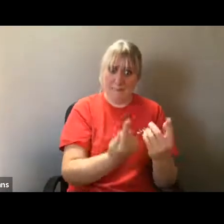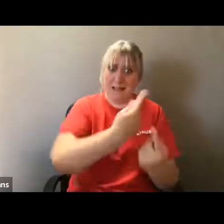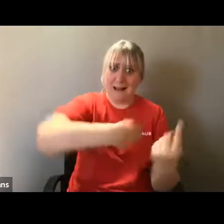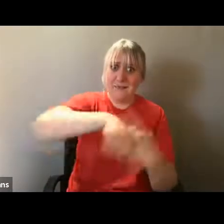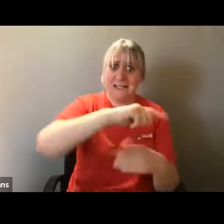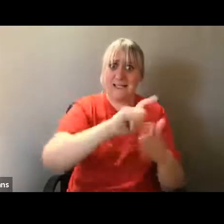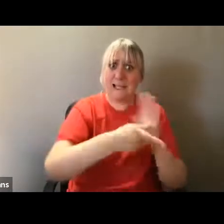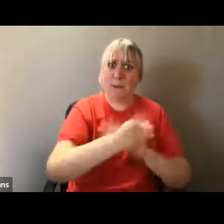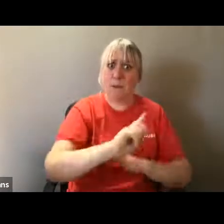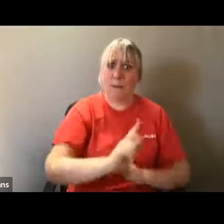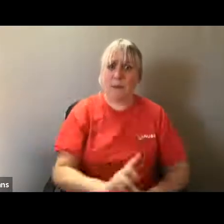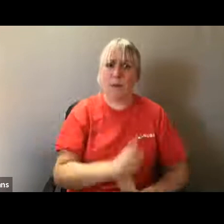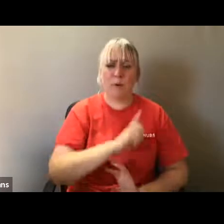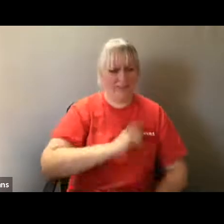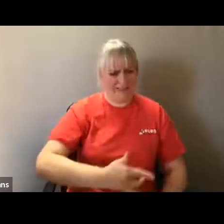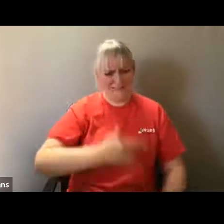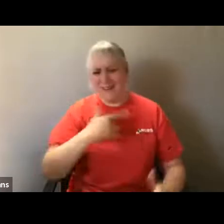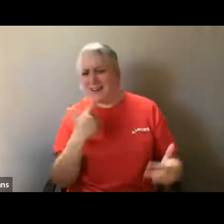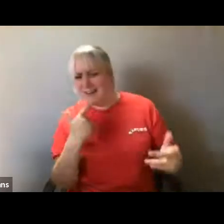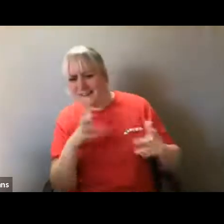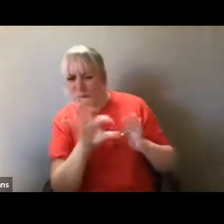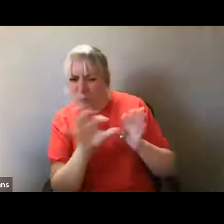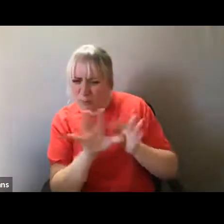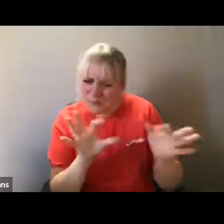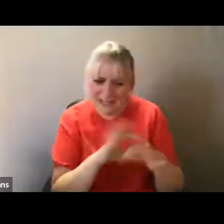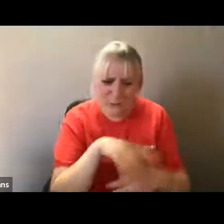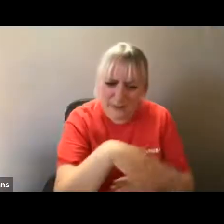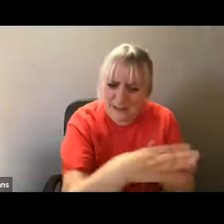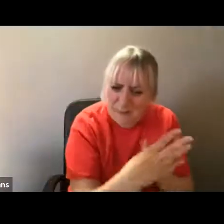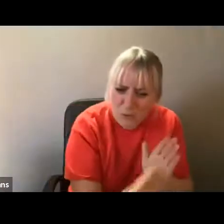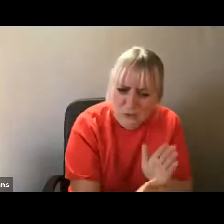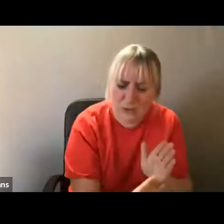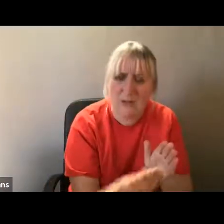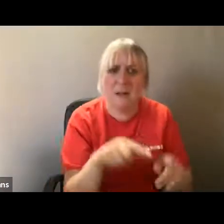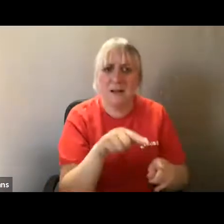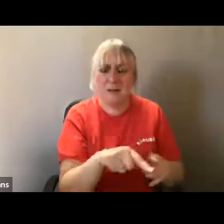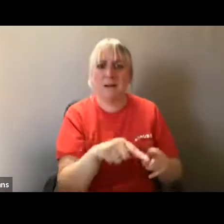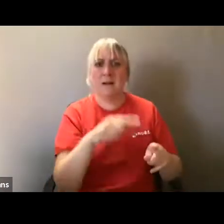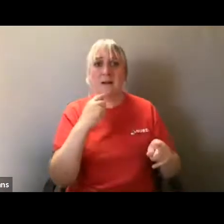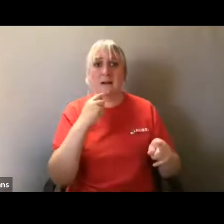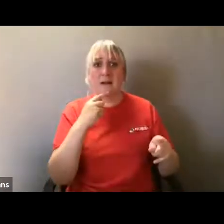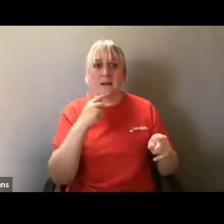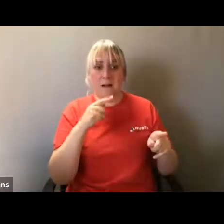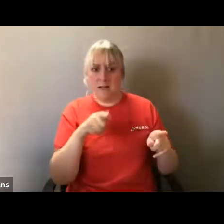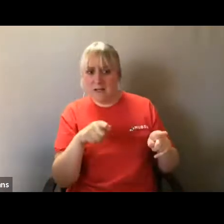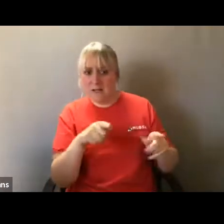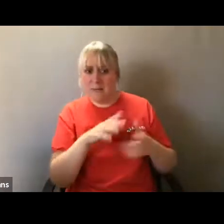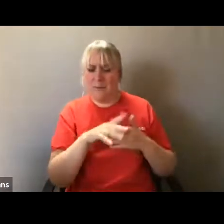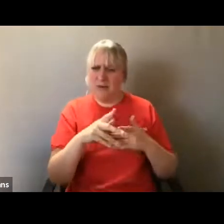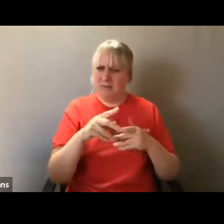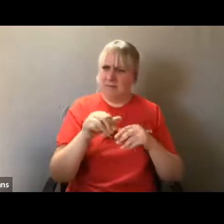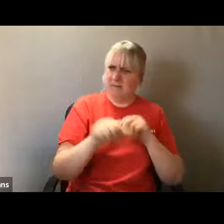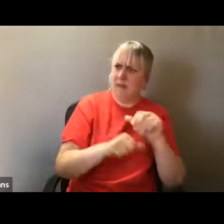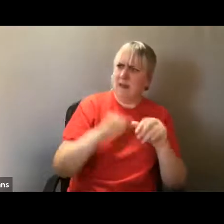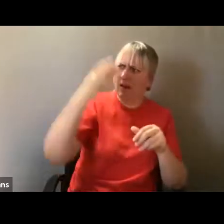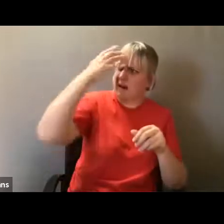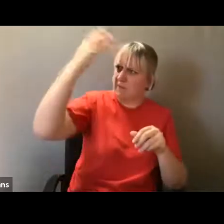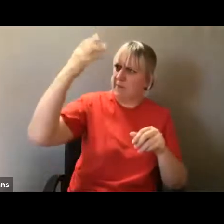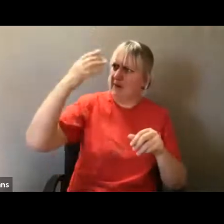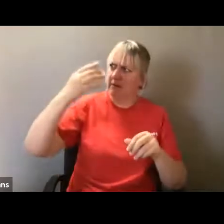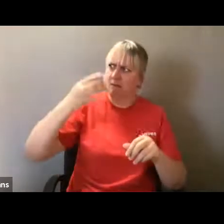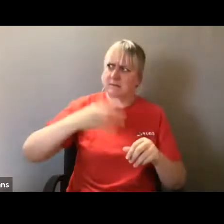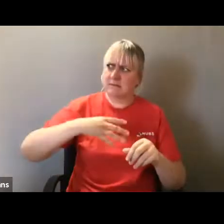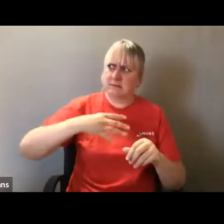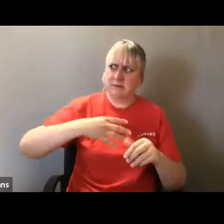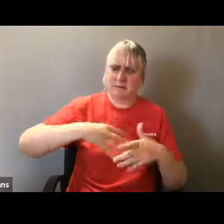they could identify under for various reasons, and on the other, to co-option by governments and public bodies, who, while